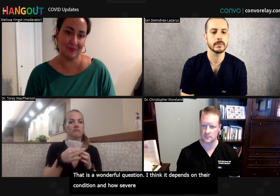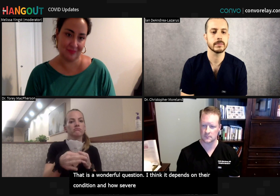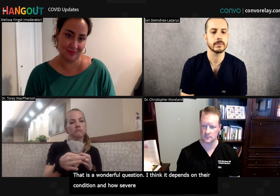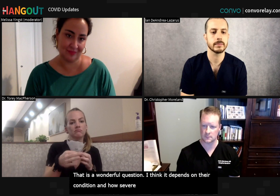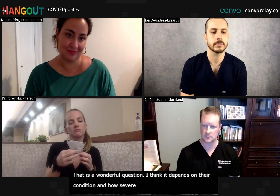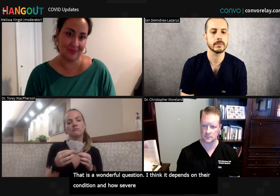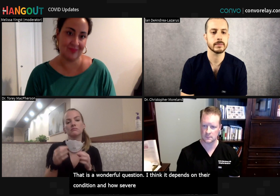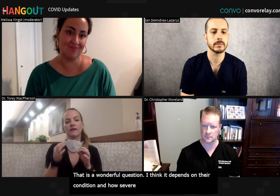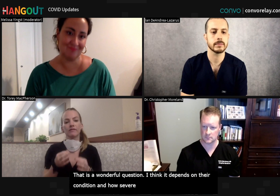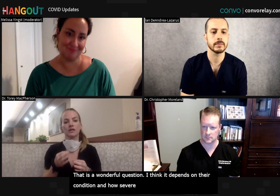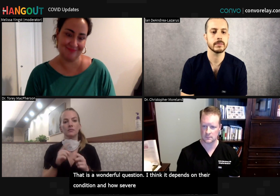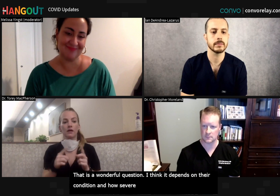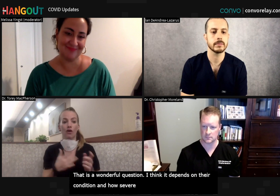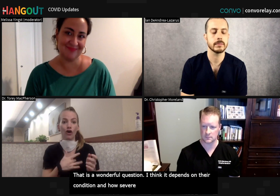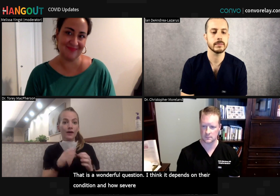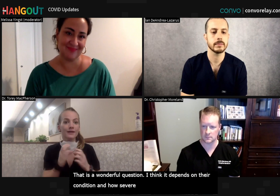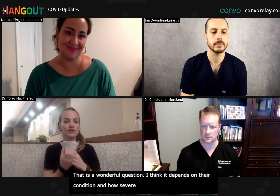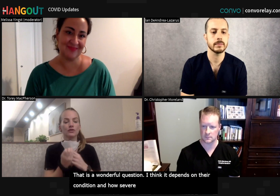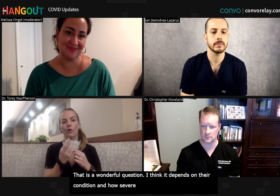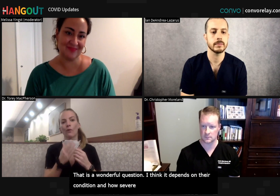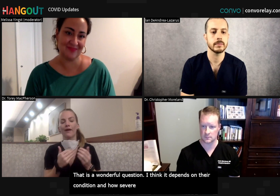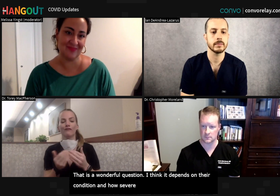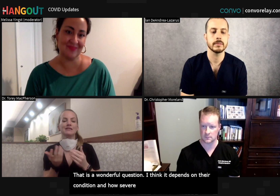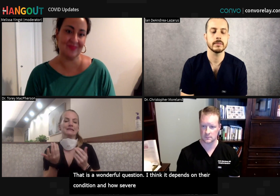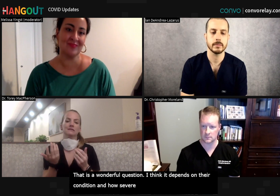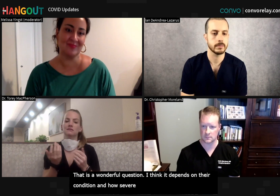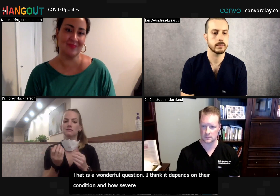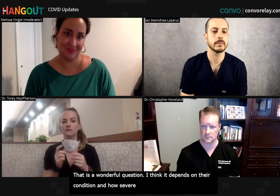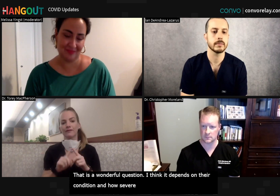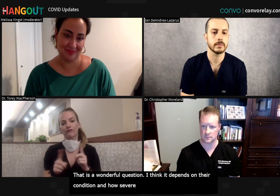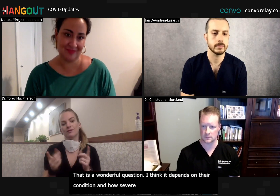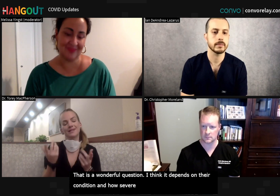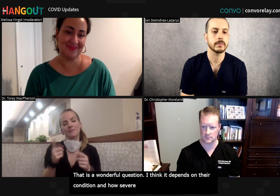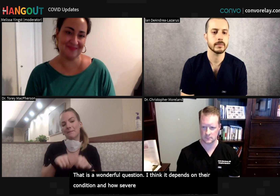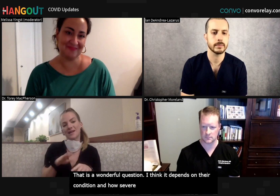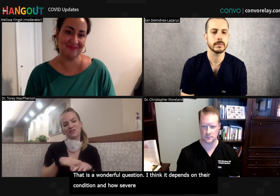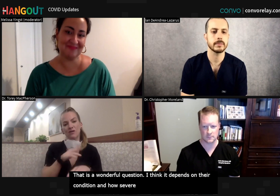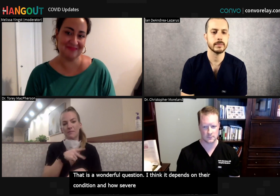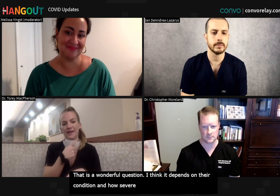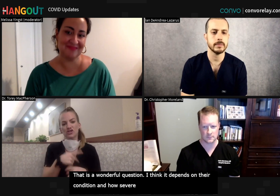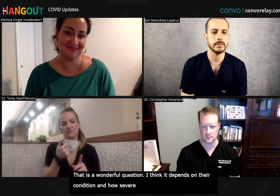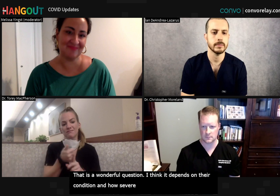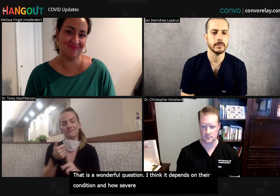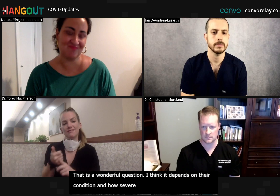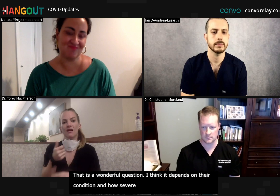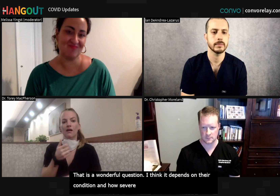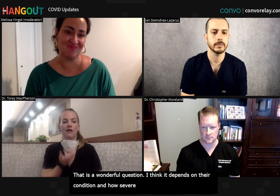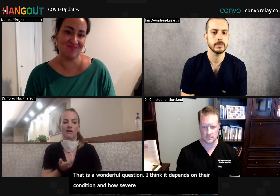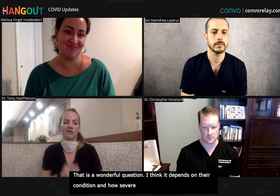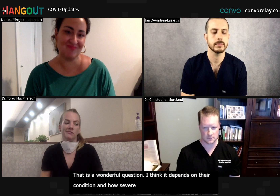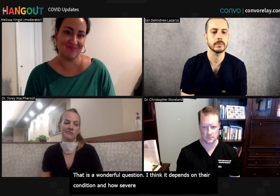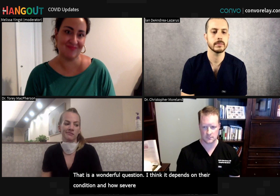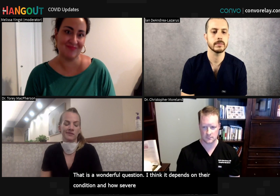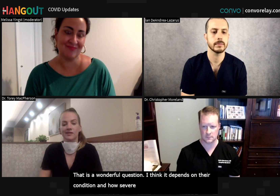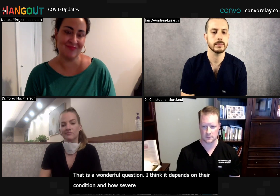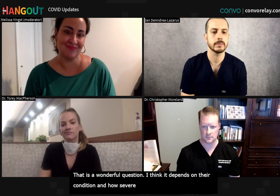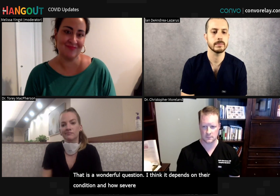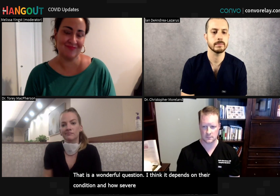something simple that could be postponed, definitely wait. But if it's something severe like a heart condition, you should